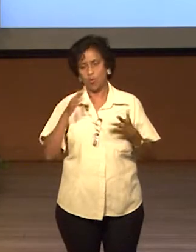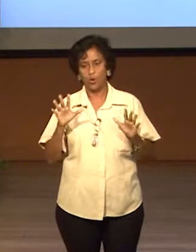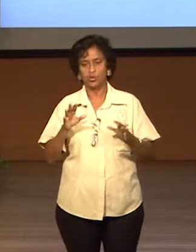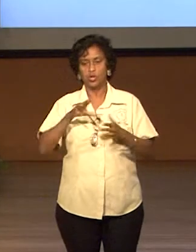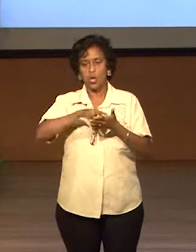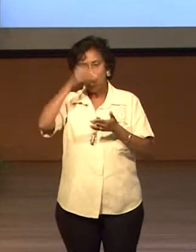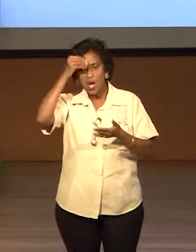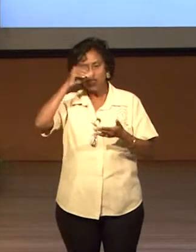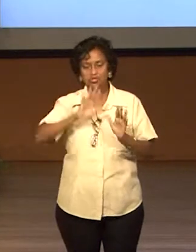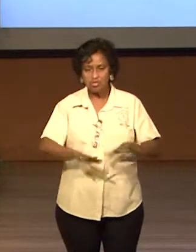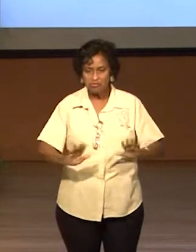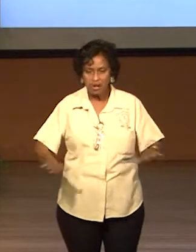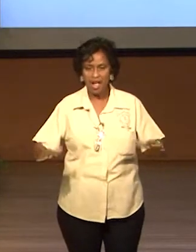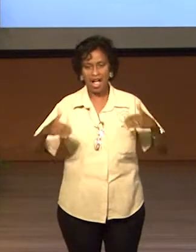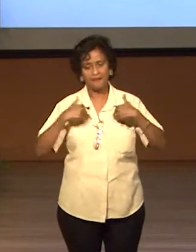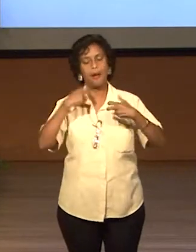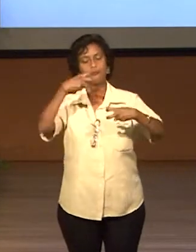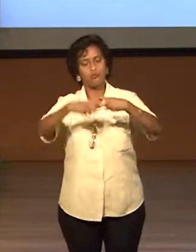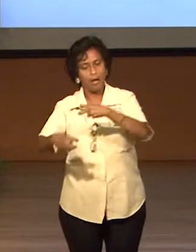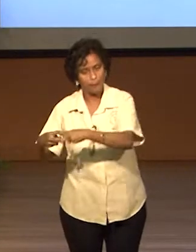think